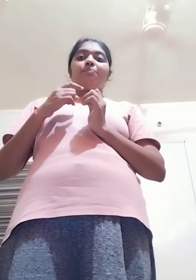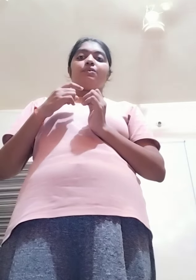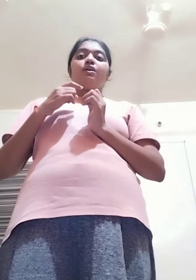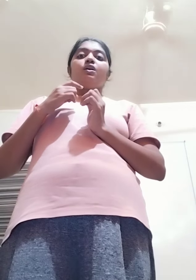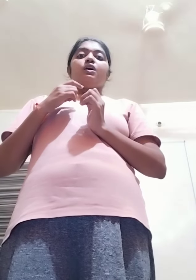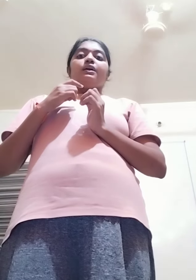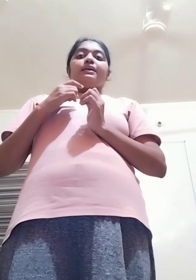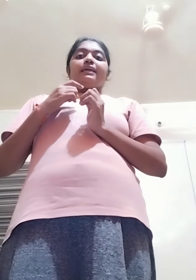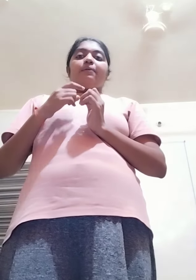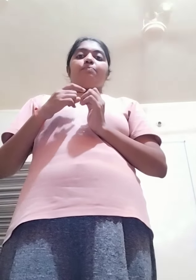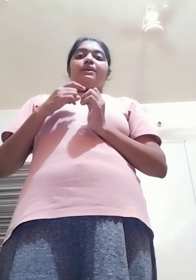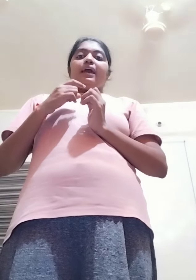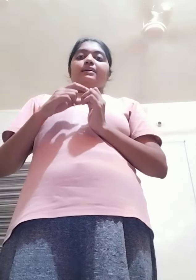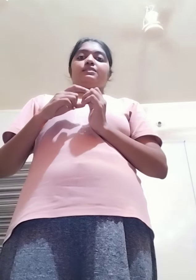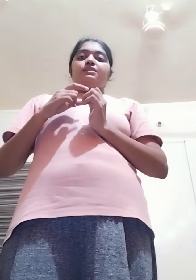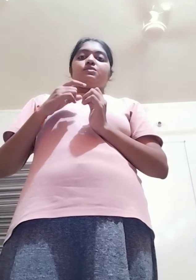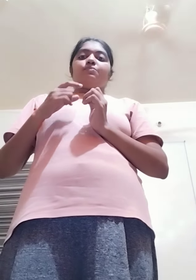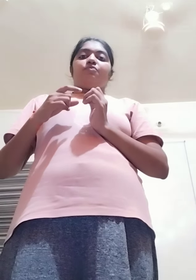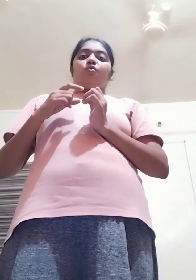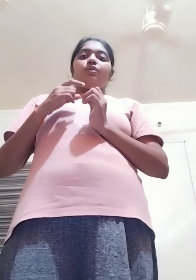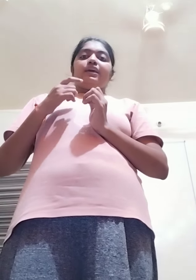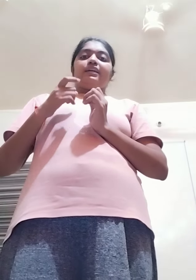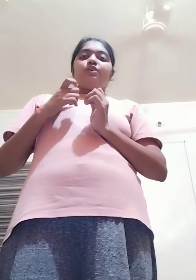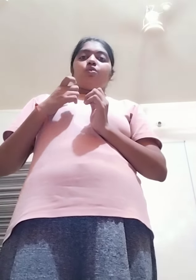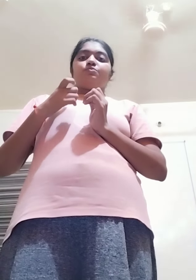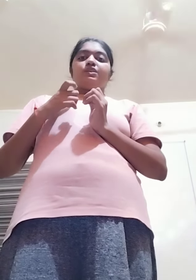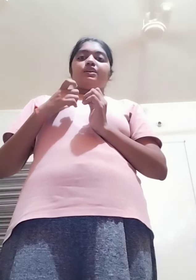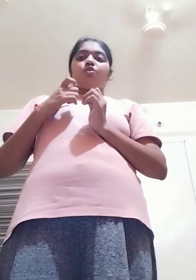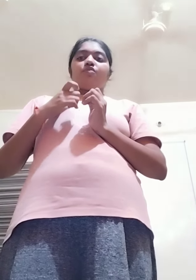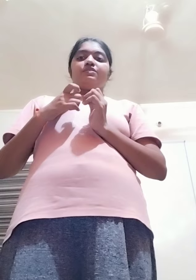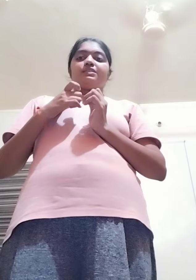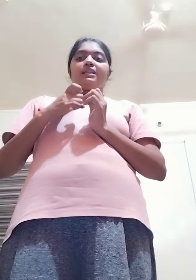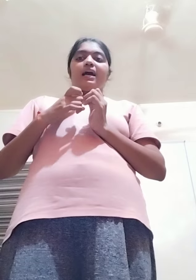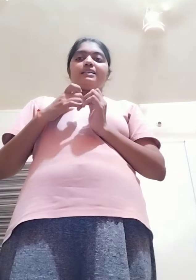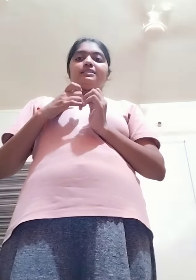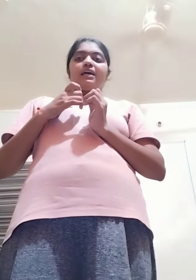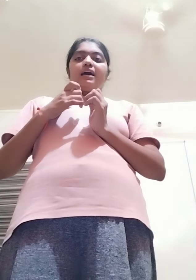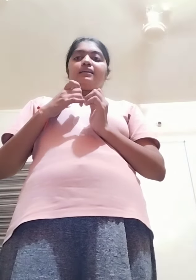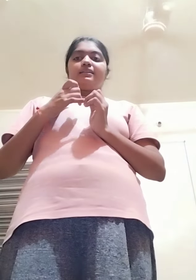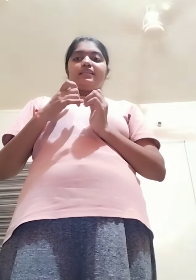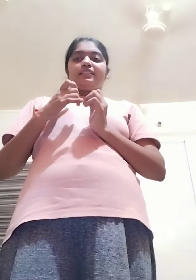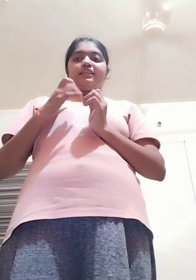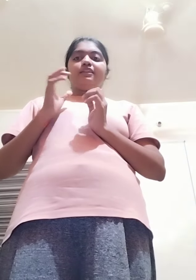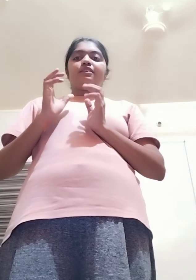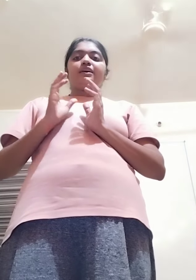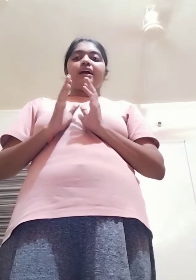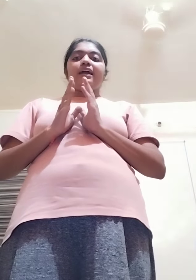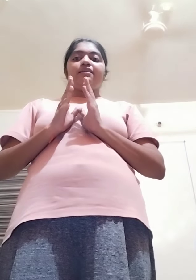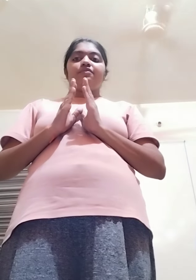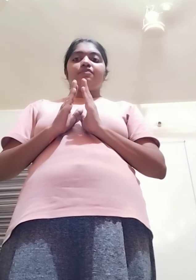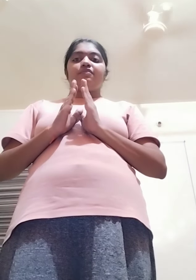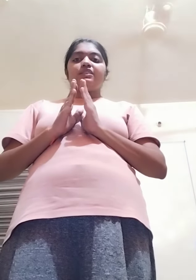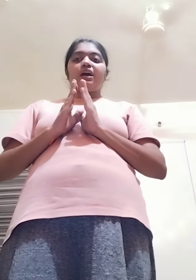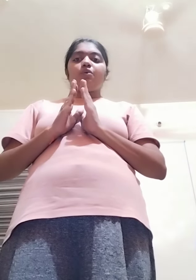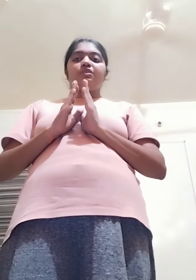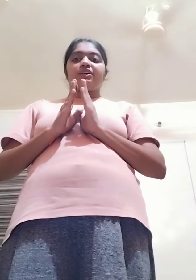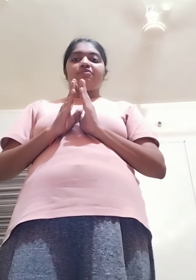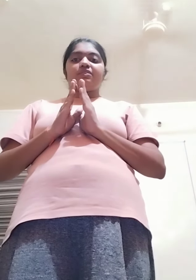member can be accessed before any object of its class are created and without reference